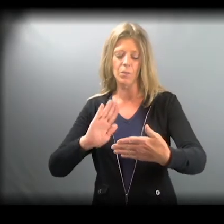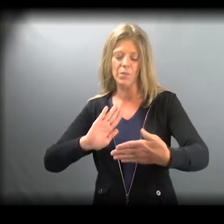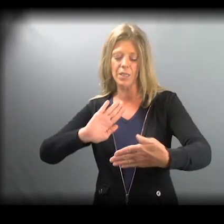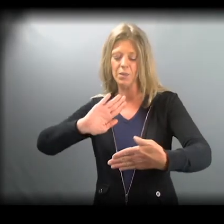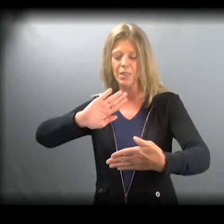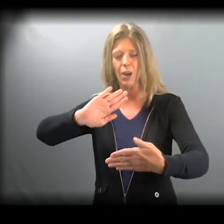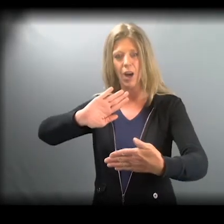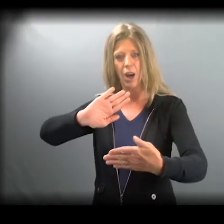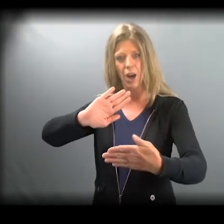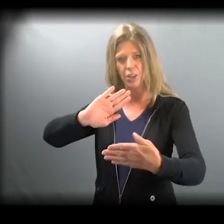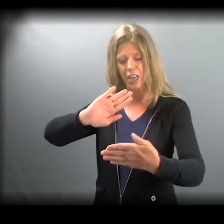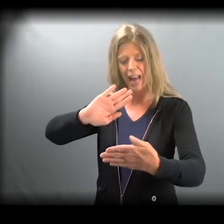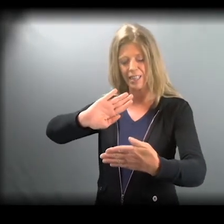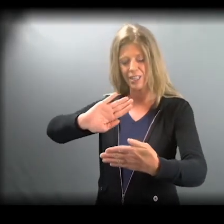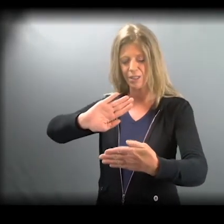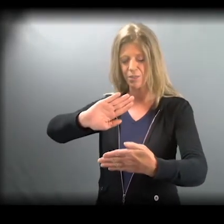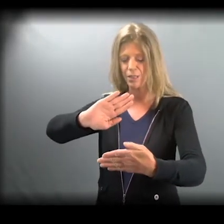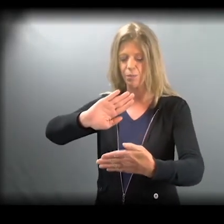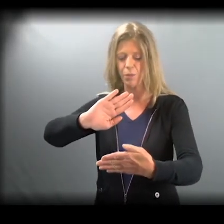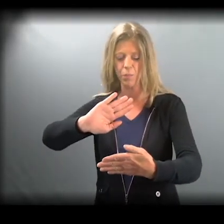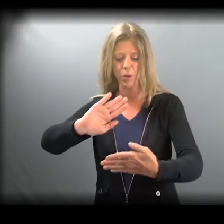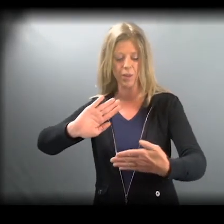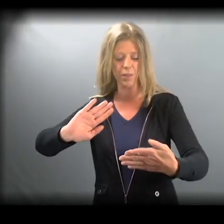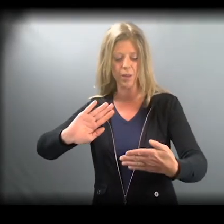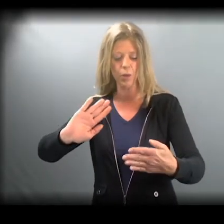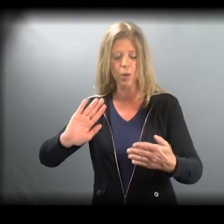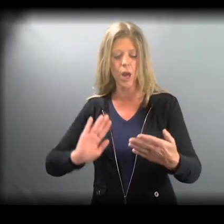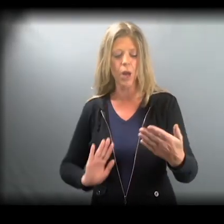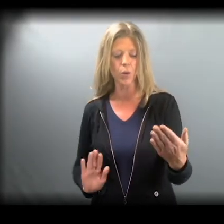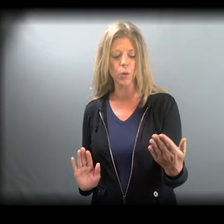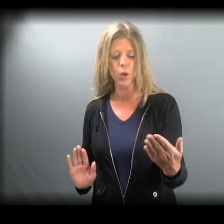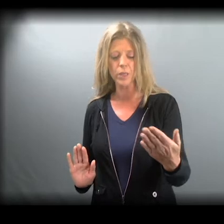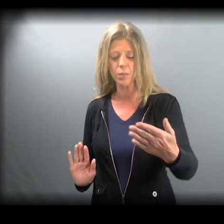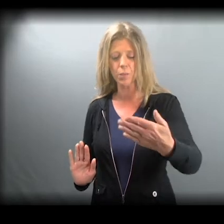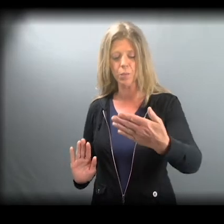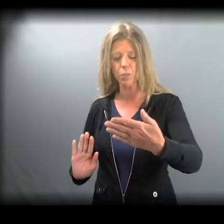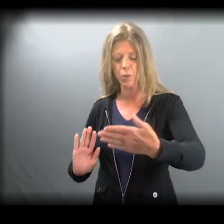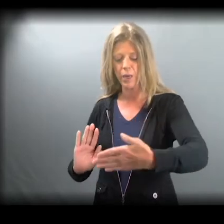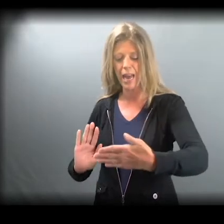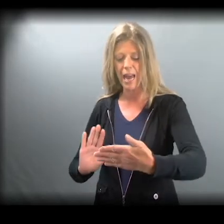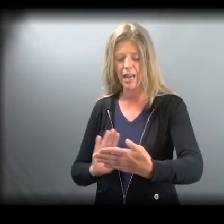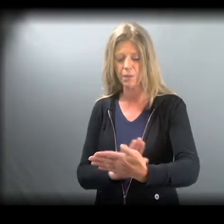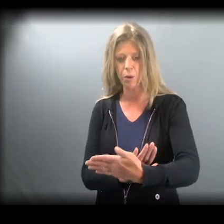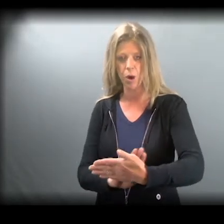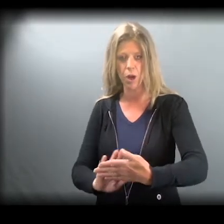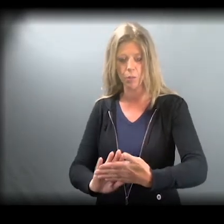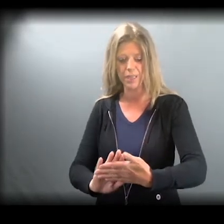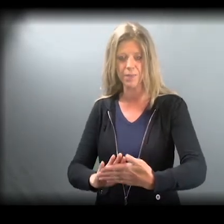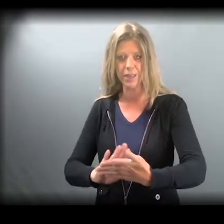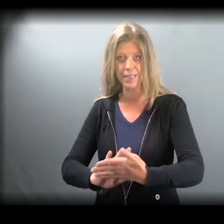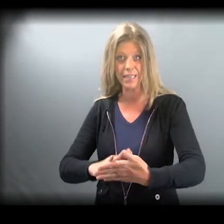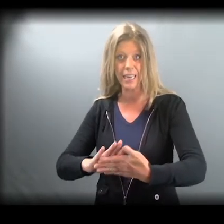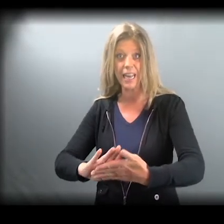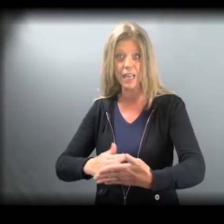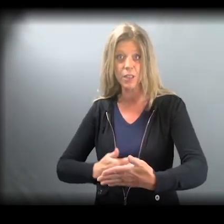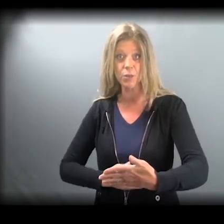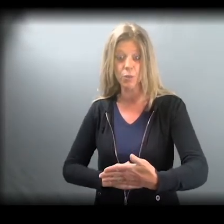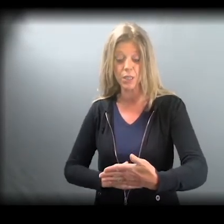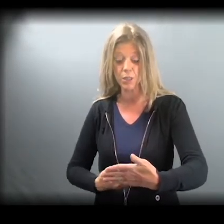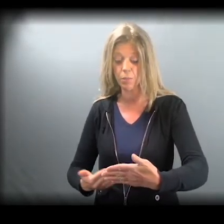This one's challenging for some people. So your support hand palm is facing in towards your